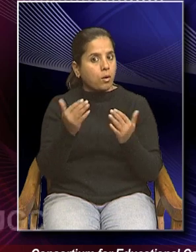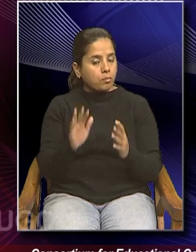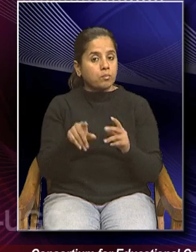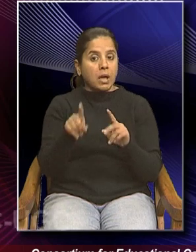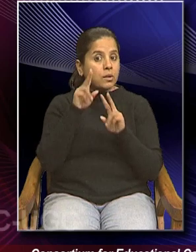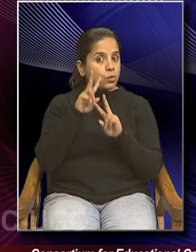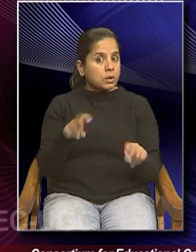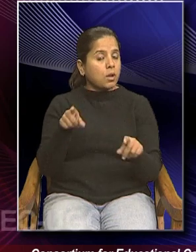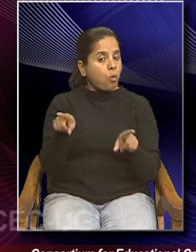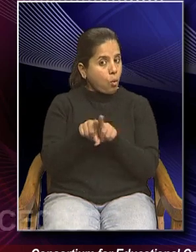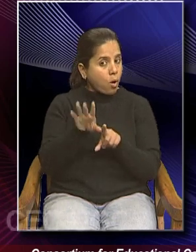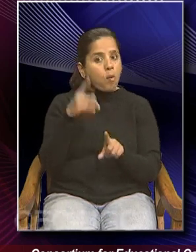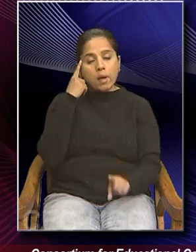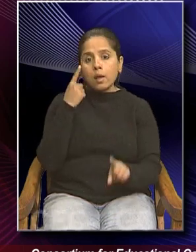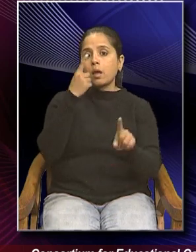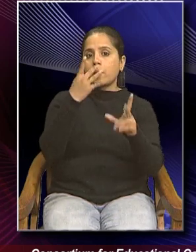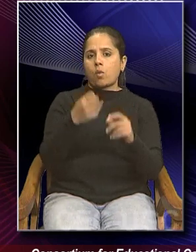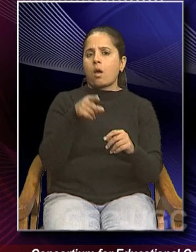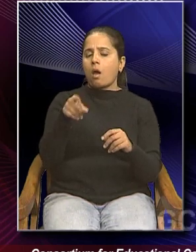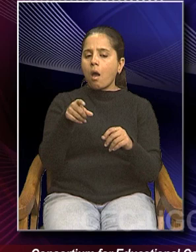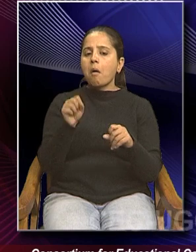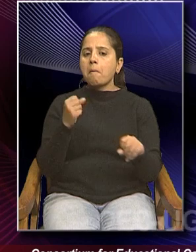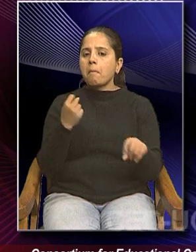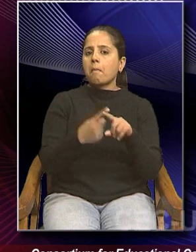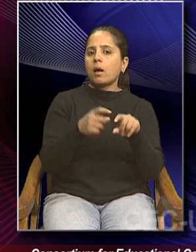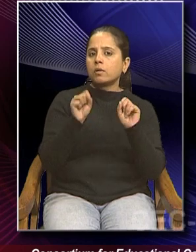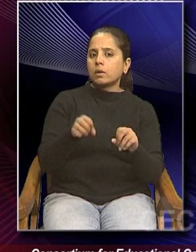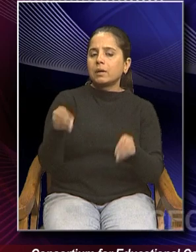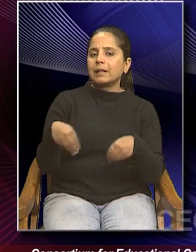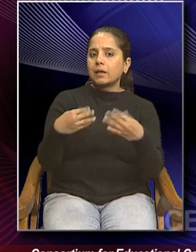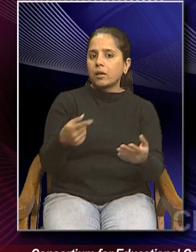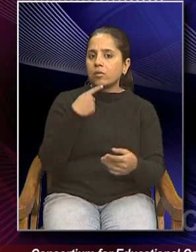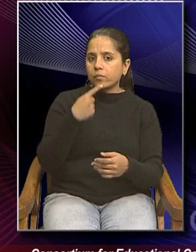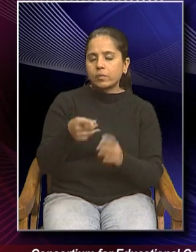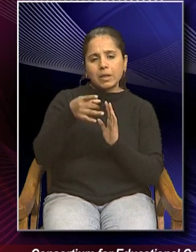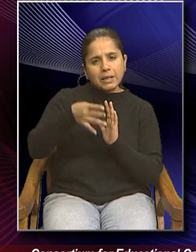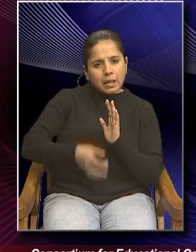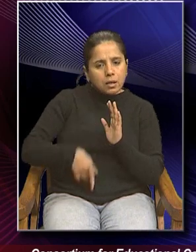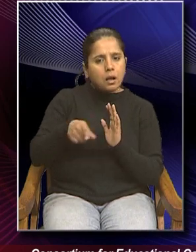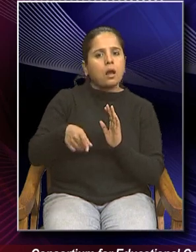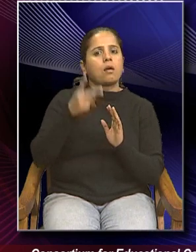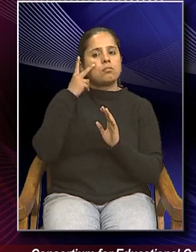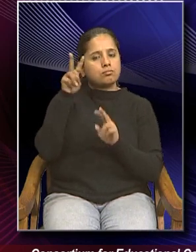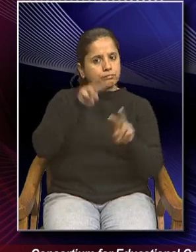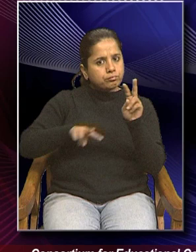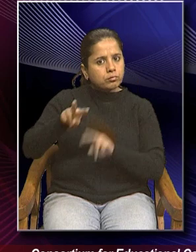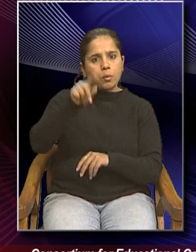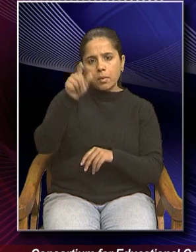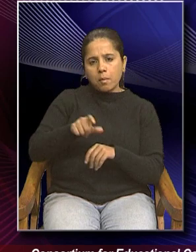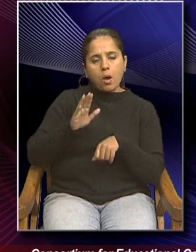researchers here also aim to complement these aspects by providing detailed descriptions of